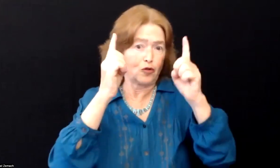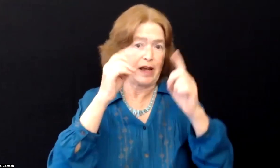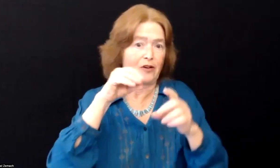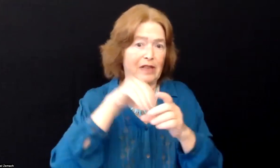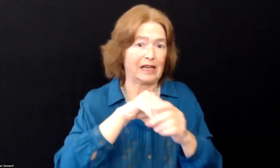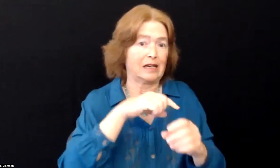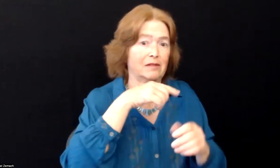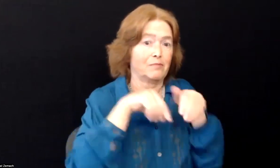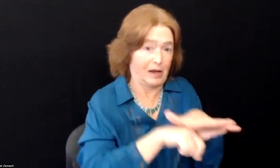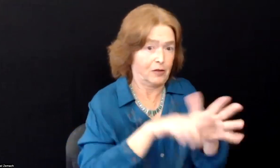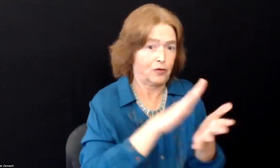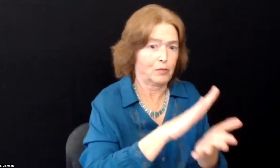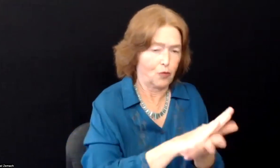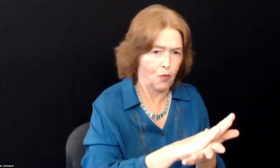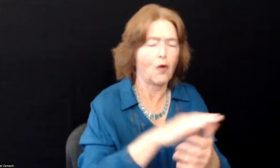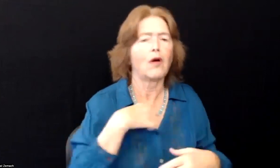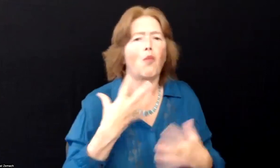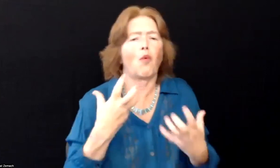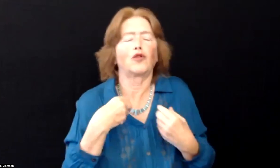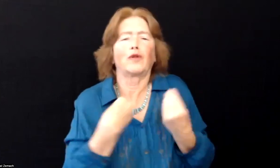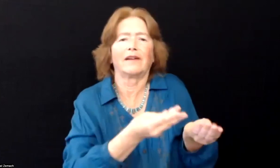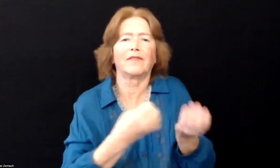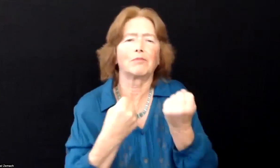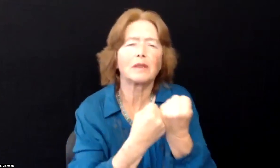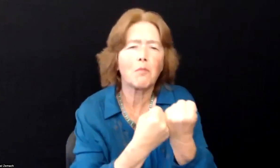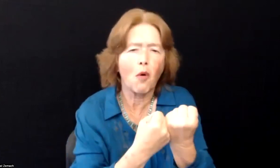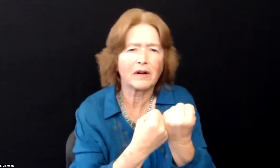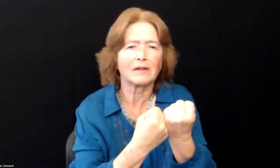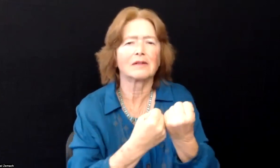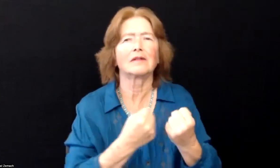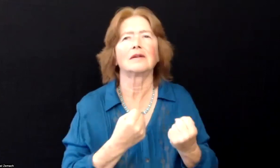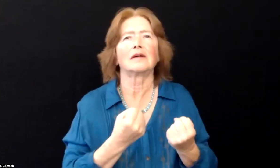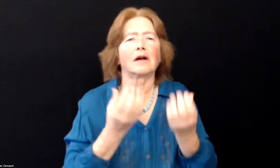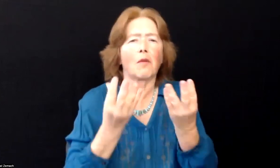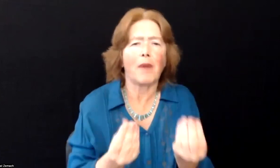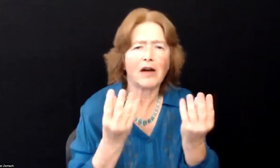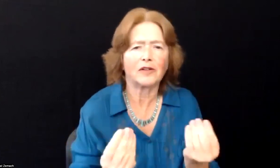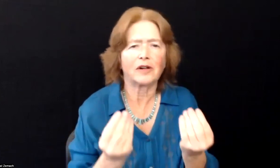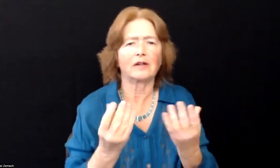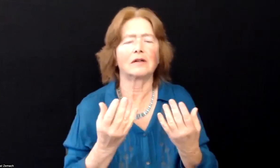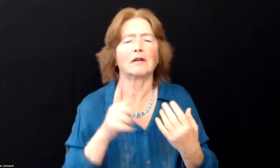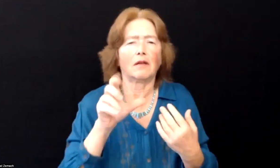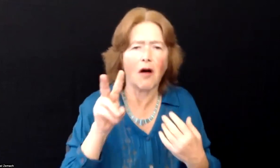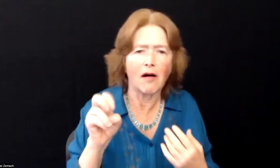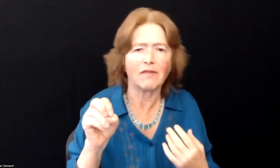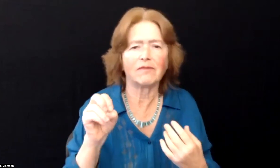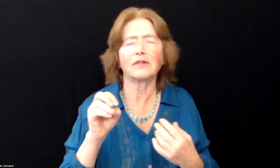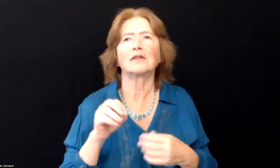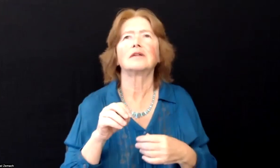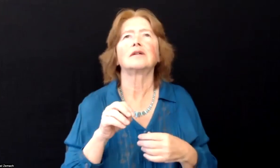in the mainstream schools to provide that support and compassion and love is